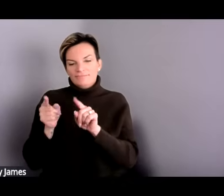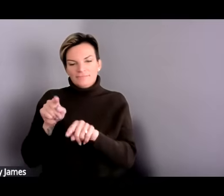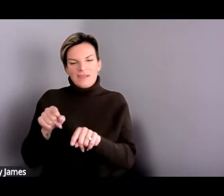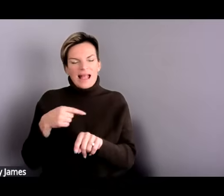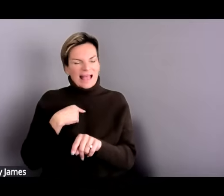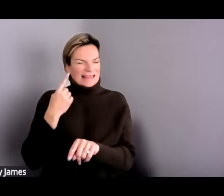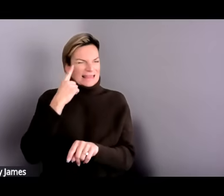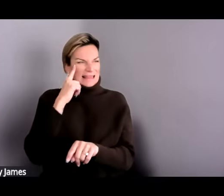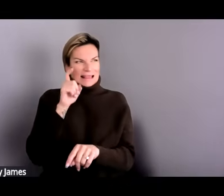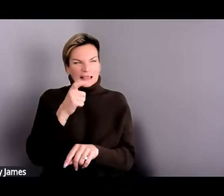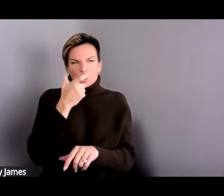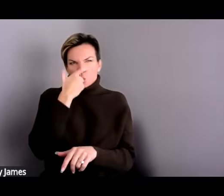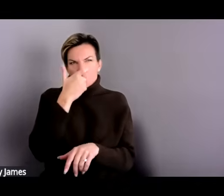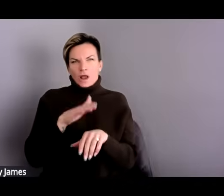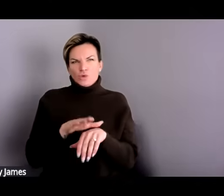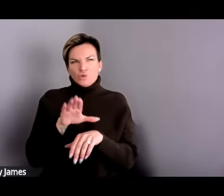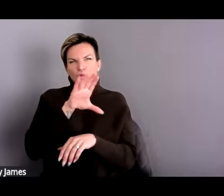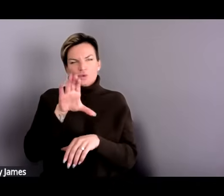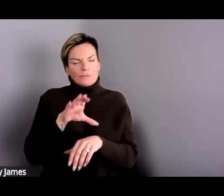if I remember correctly.